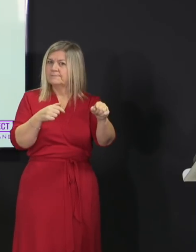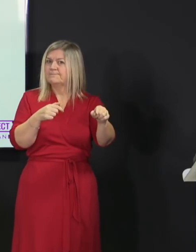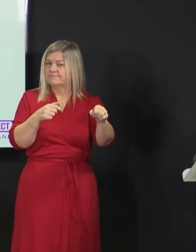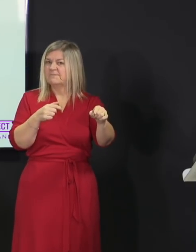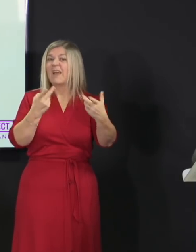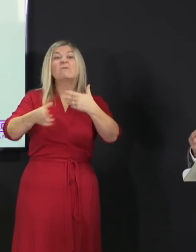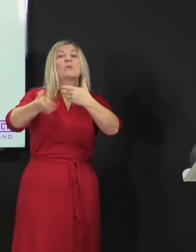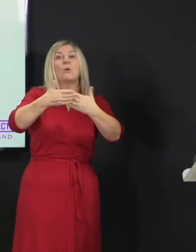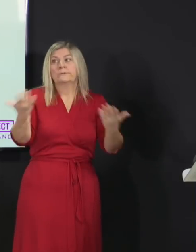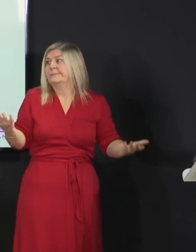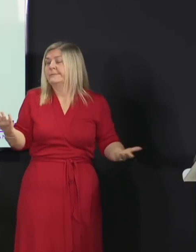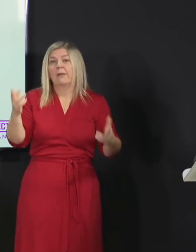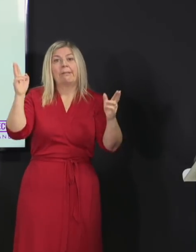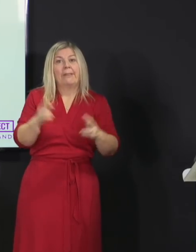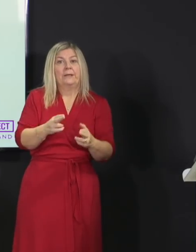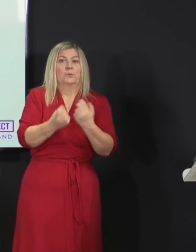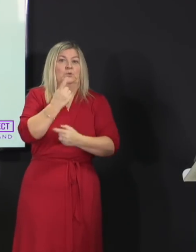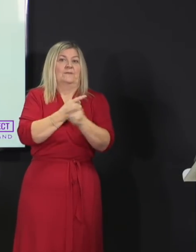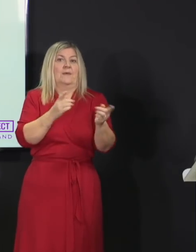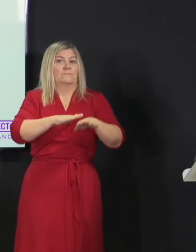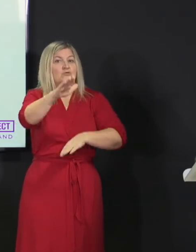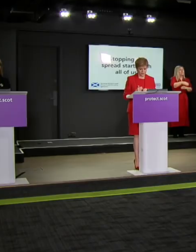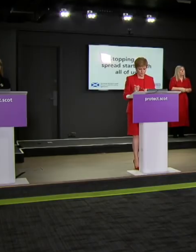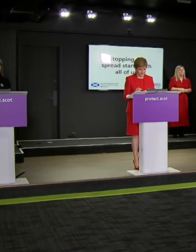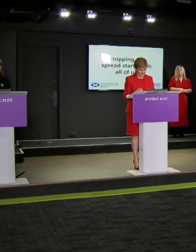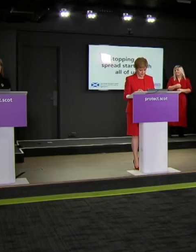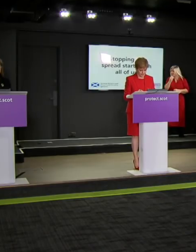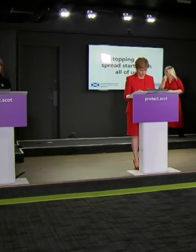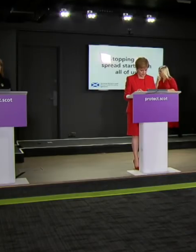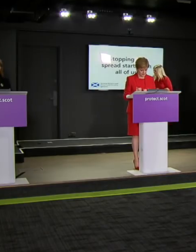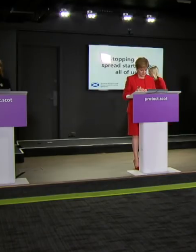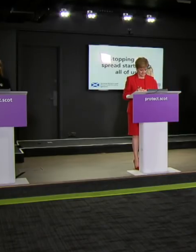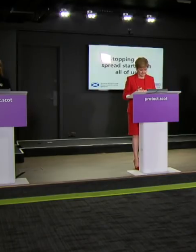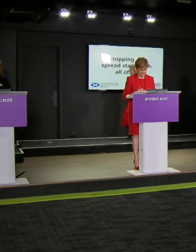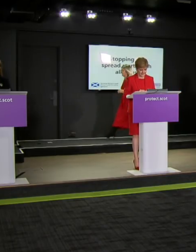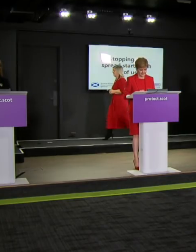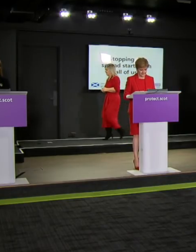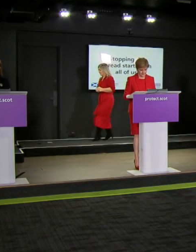that we're safeguarding those children who are vulnerable as well. Scott McNabb from the Scotsman.